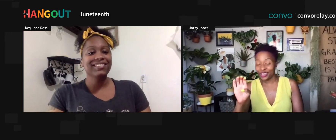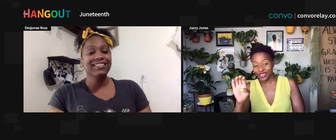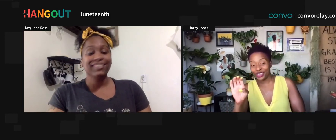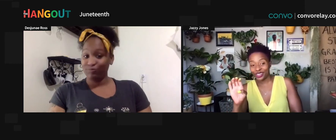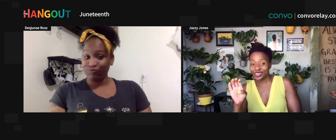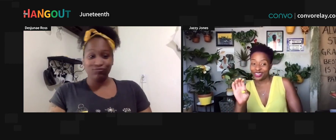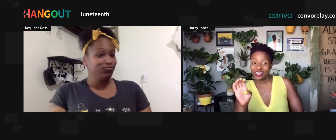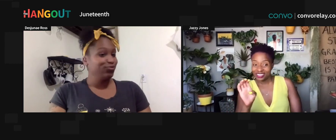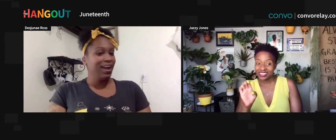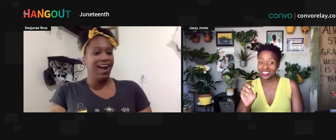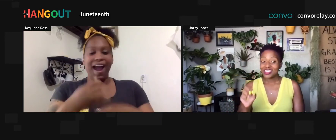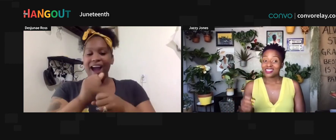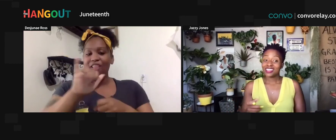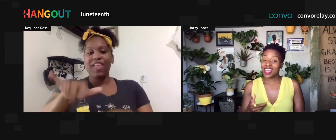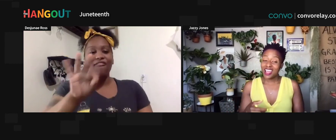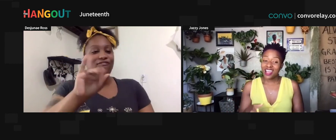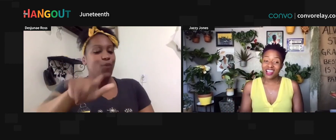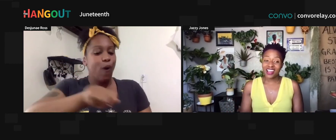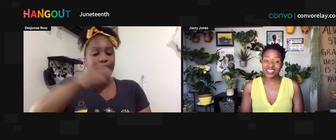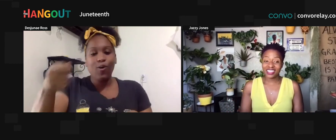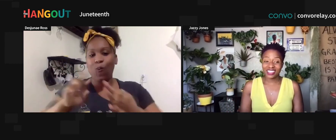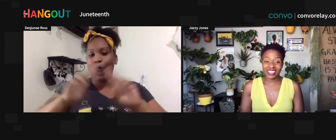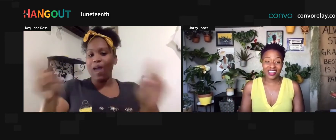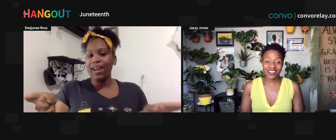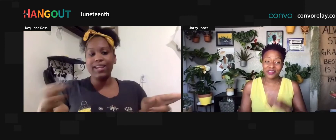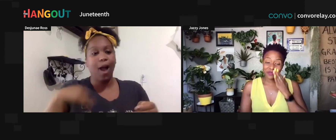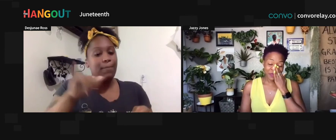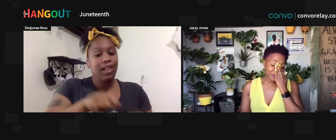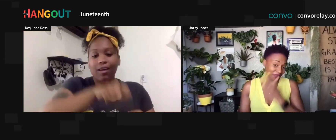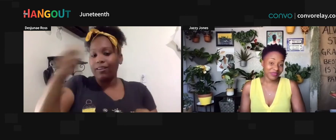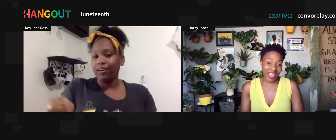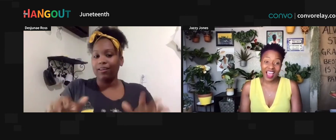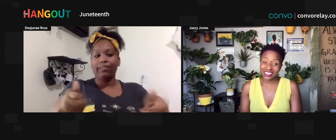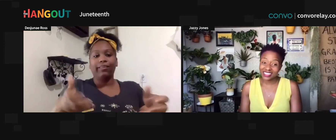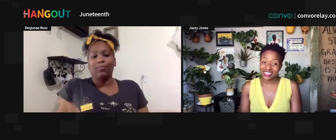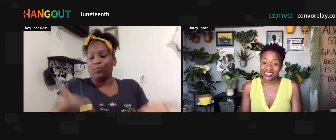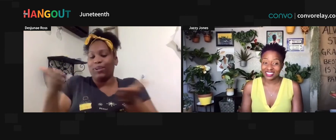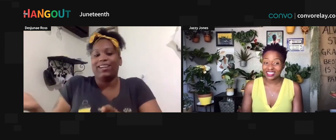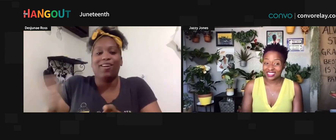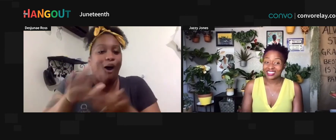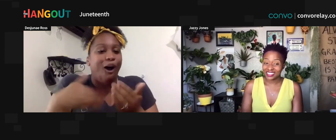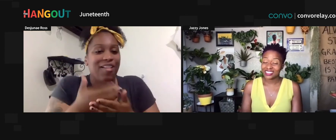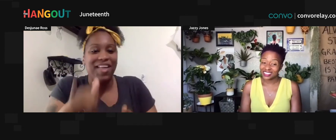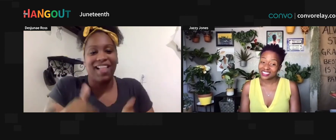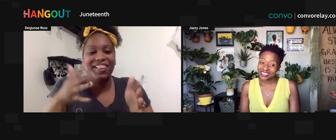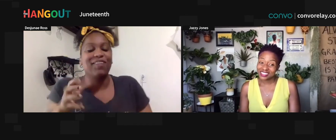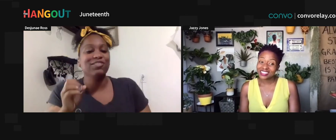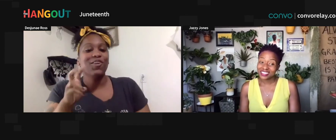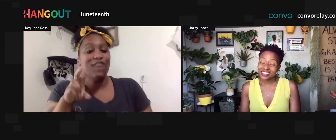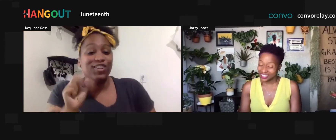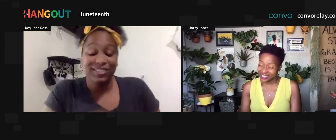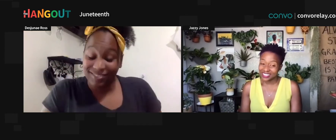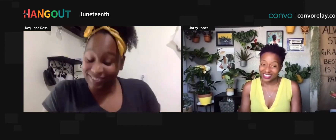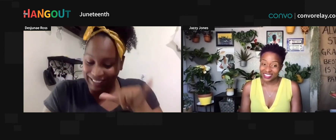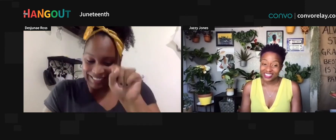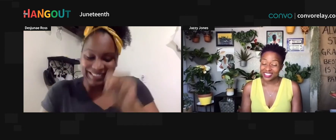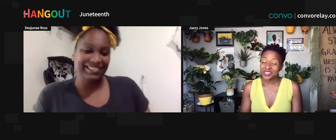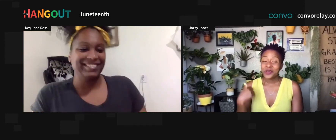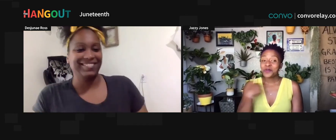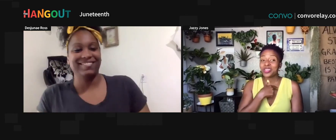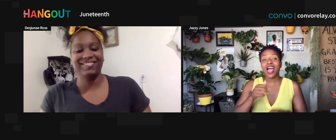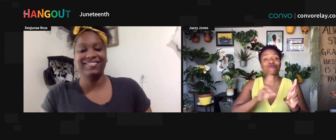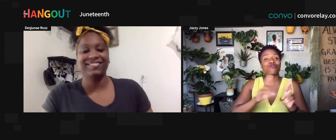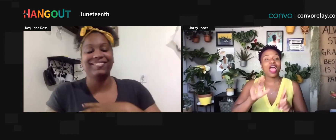that doggy bag. You show up with your Tupperware and leave with it full. And you bring that foil, honey. And you bring your foil, you wrap